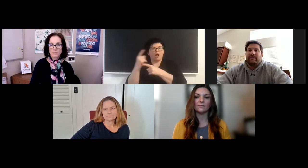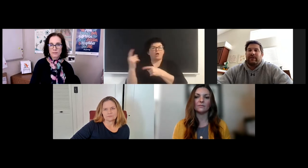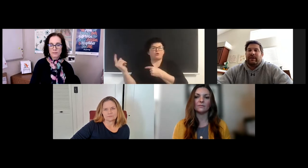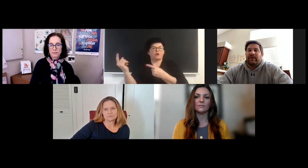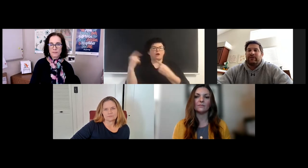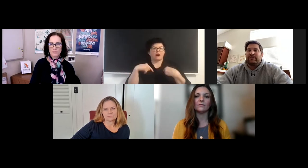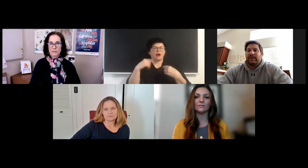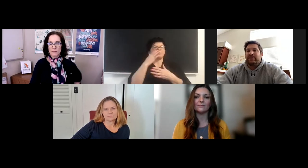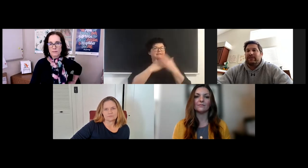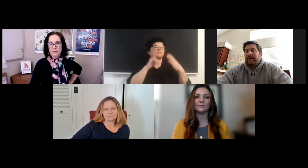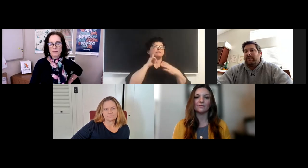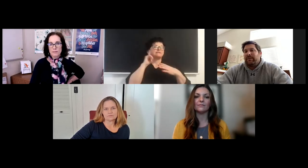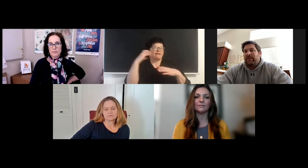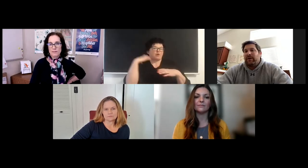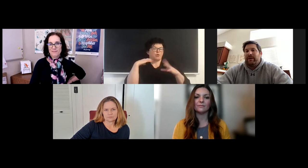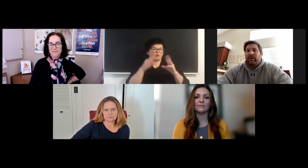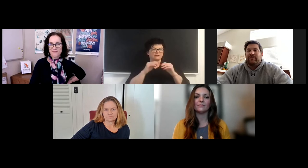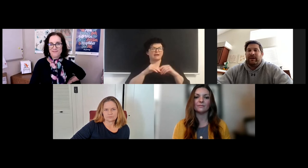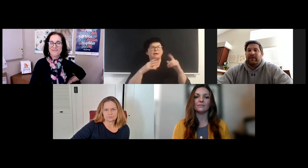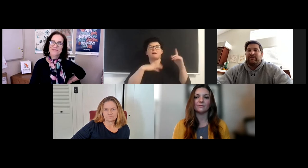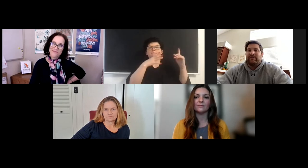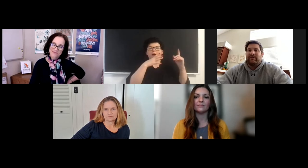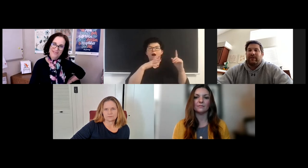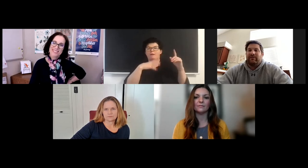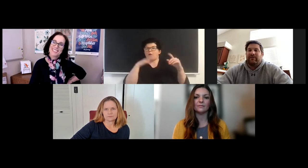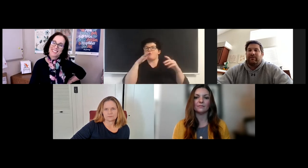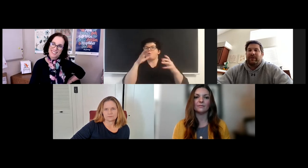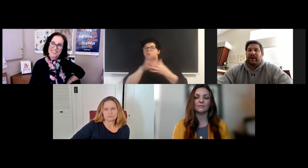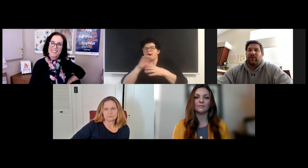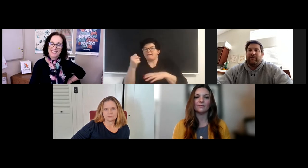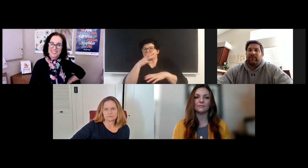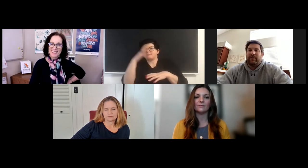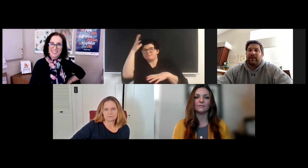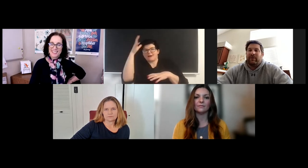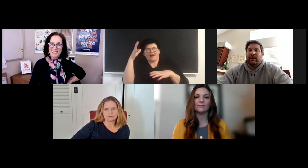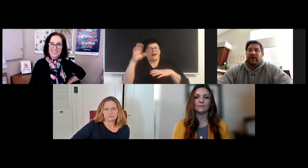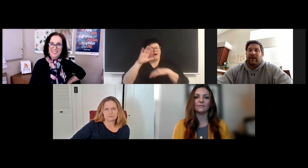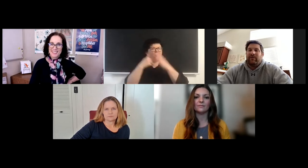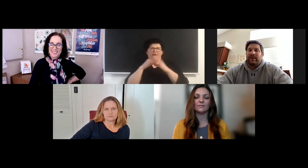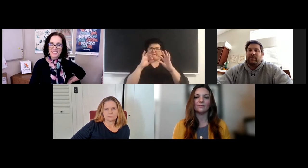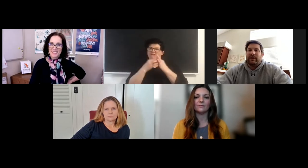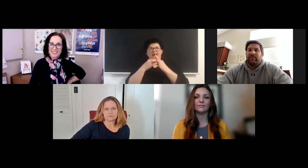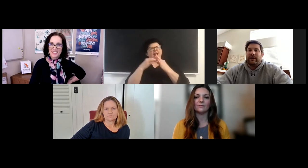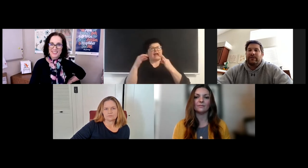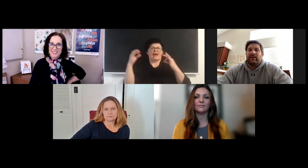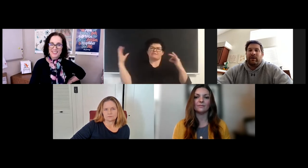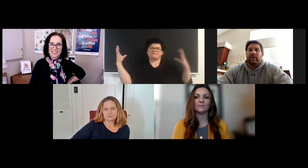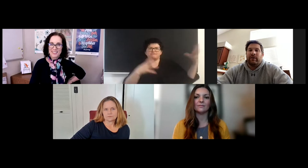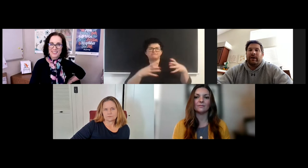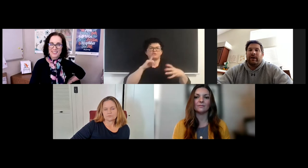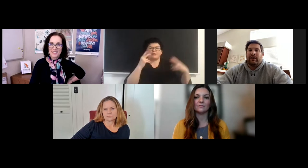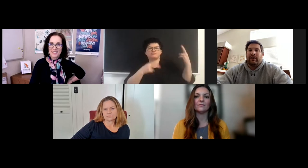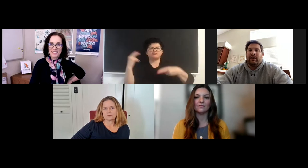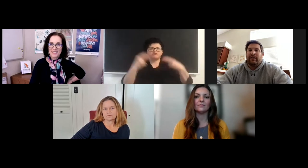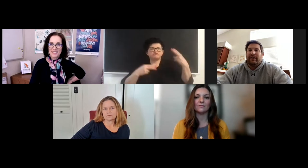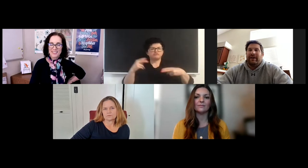to some of the deaf coaching sessions, my mom, my wife's parents and stuff like that. So it's been like a whole family thing where everybody's really embraced it and wanted to